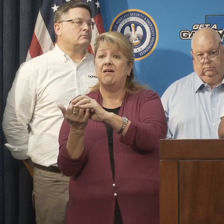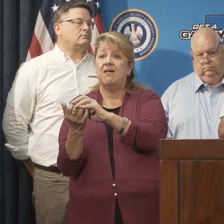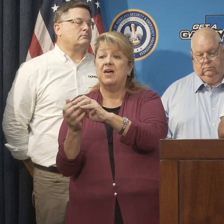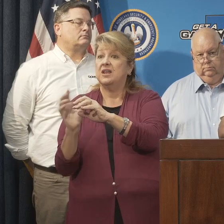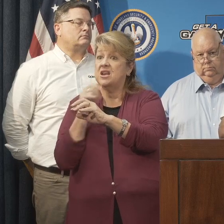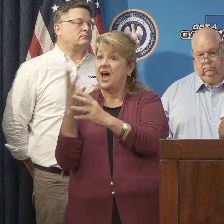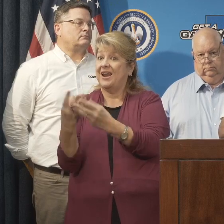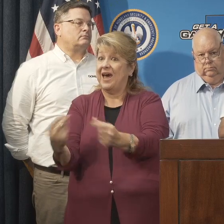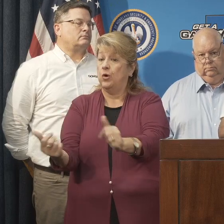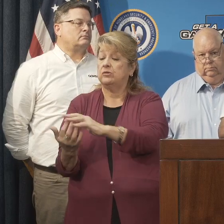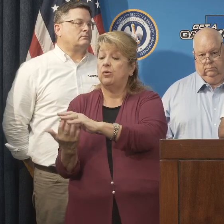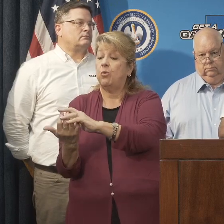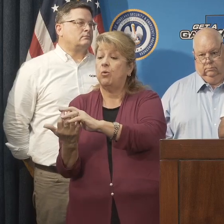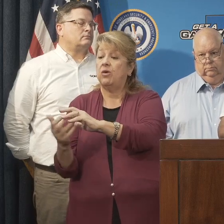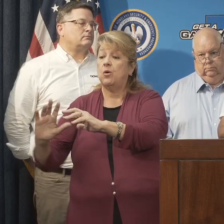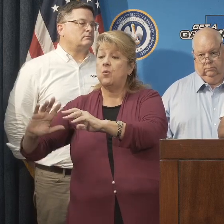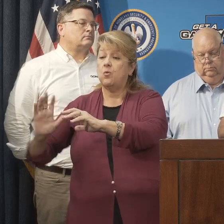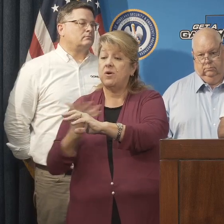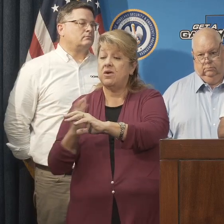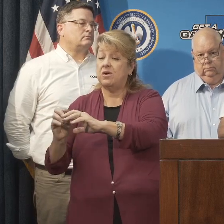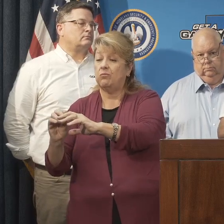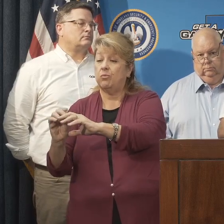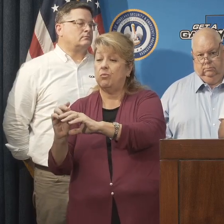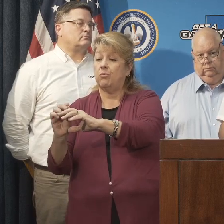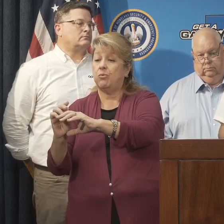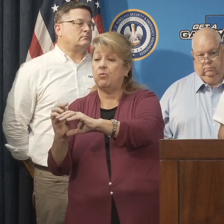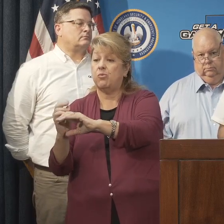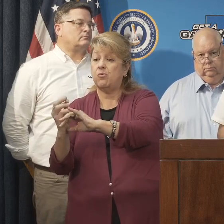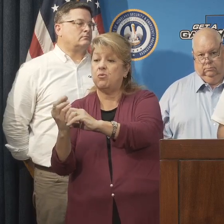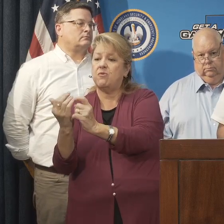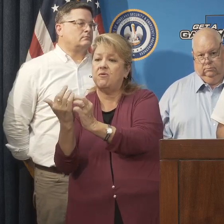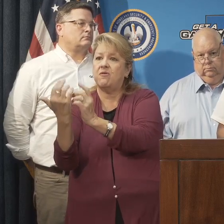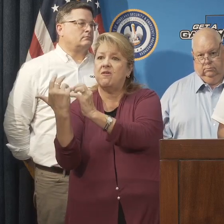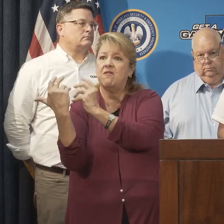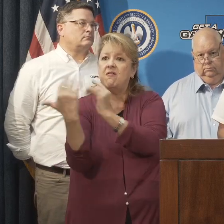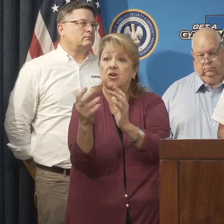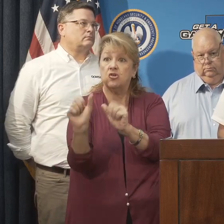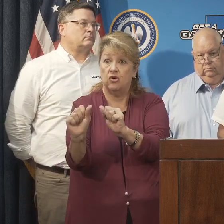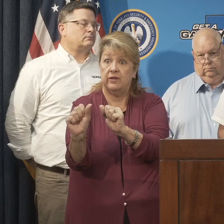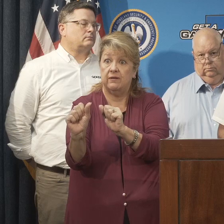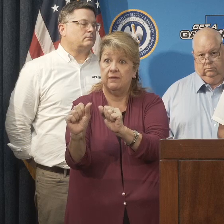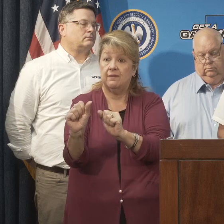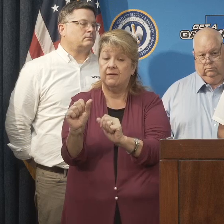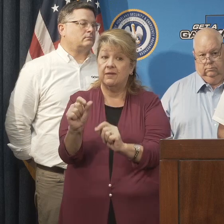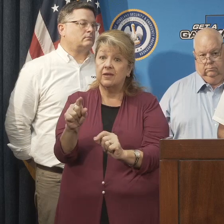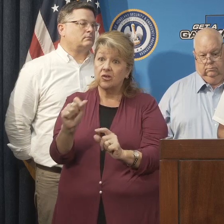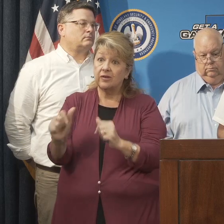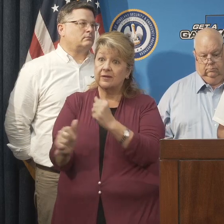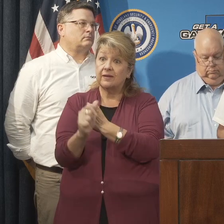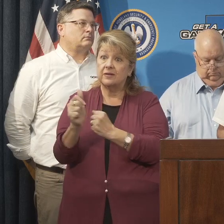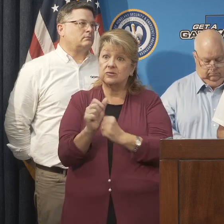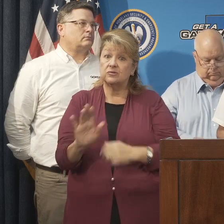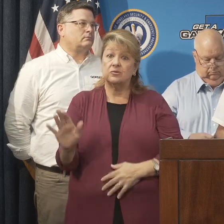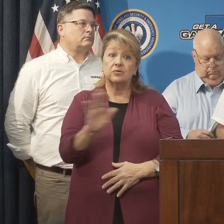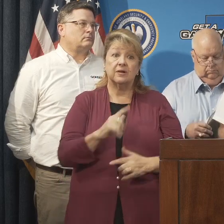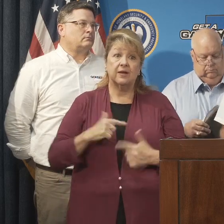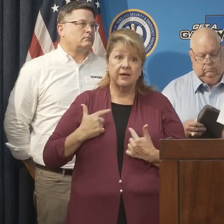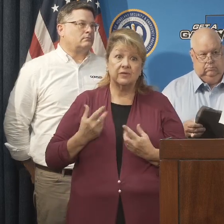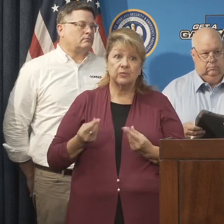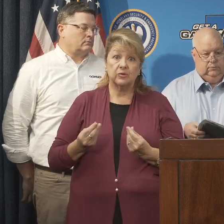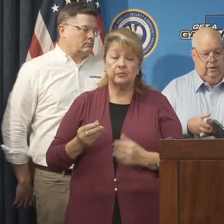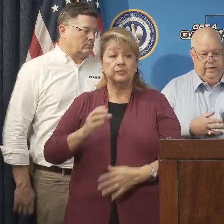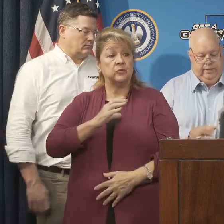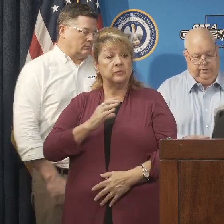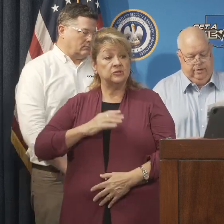and pose additional challenges to life and property. So without any further ado,